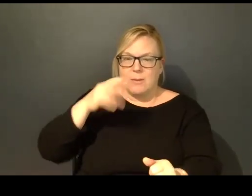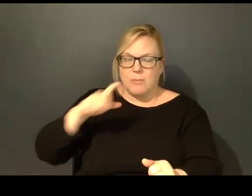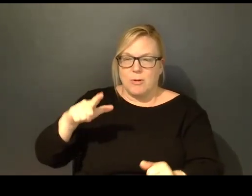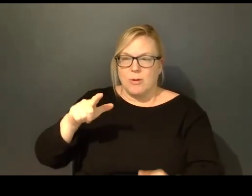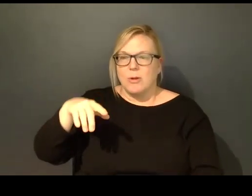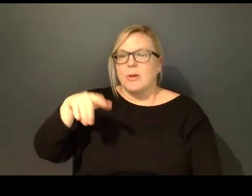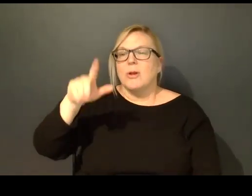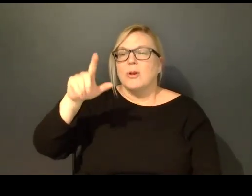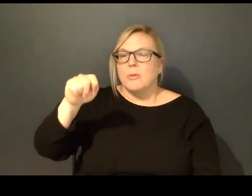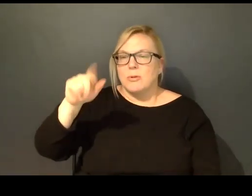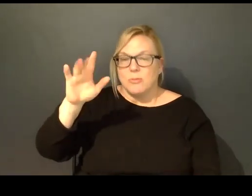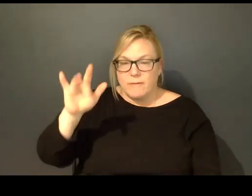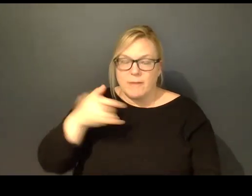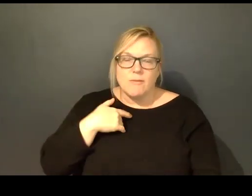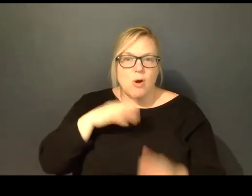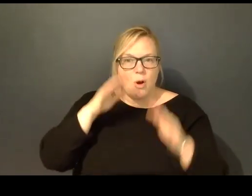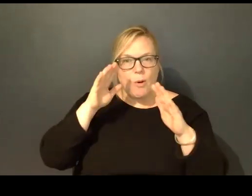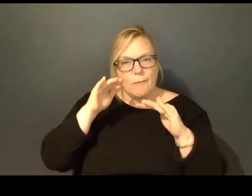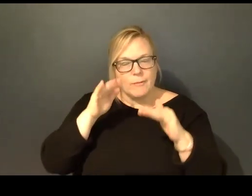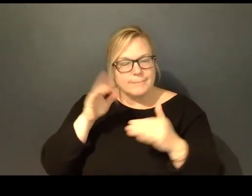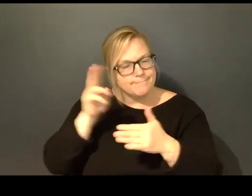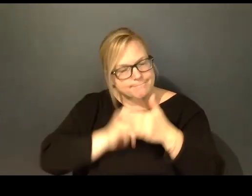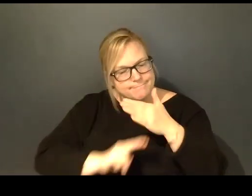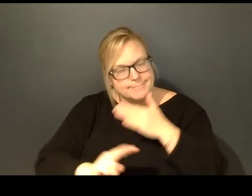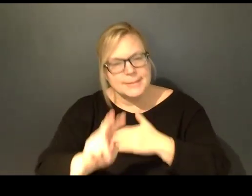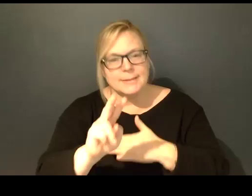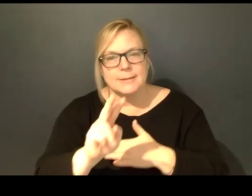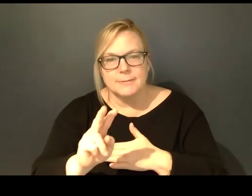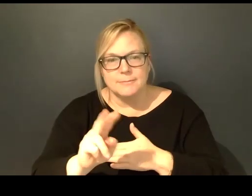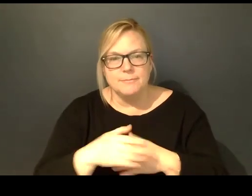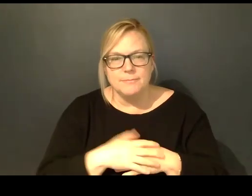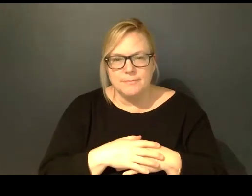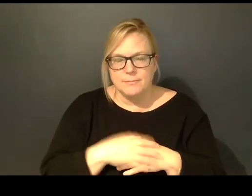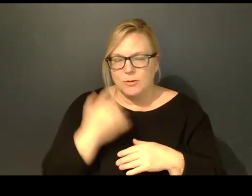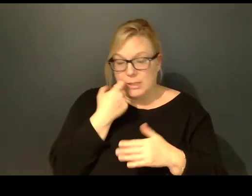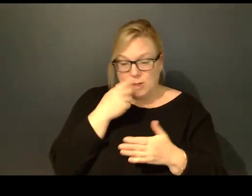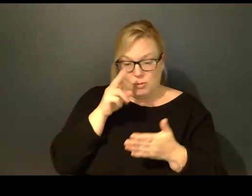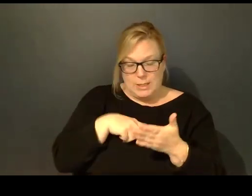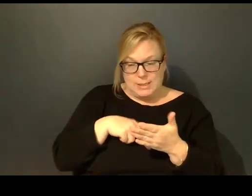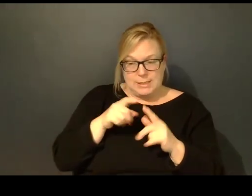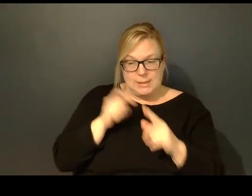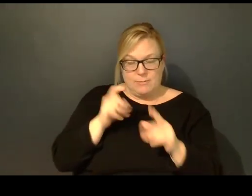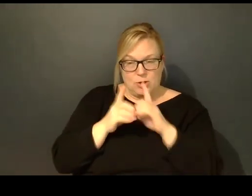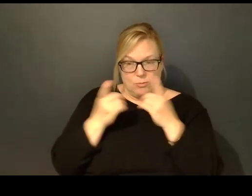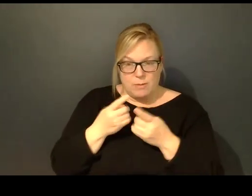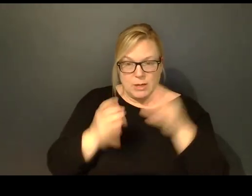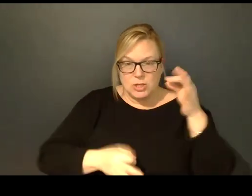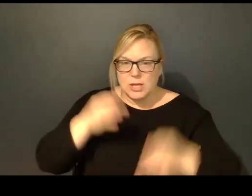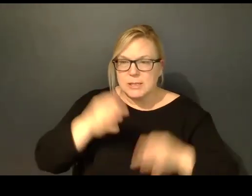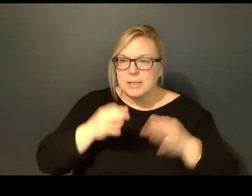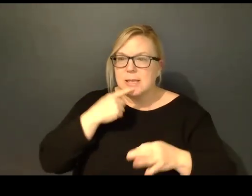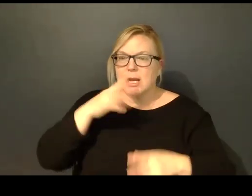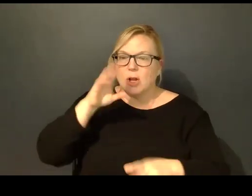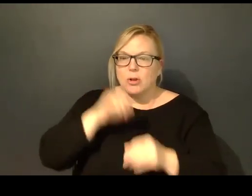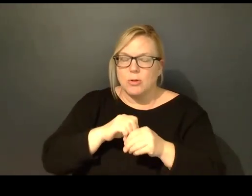looking, but I was privy to read something from the Department of Justice that, including in the built